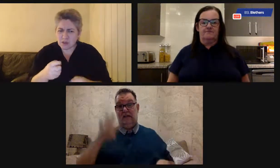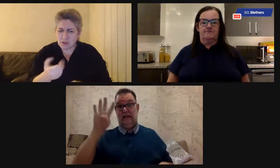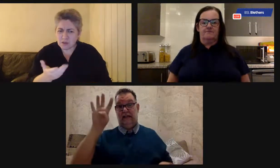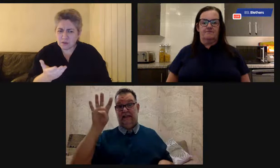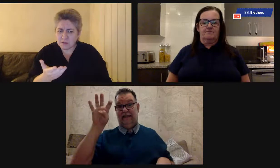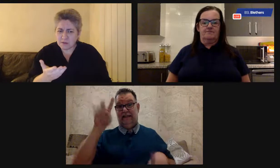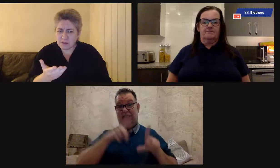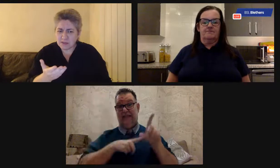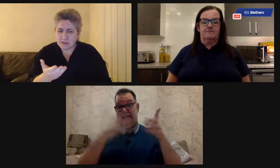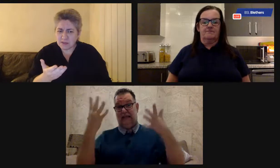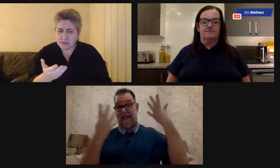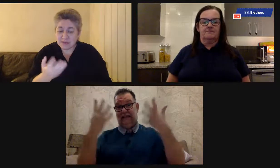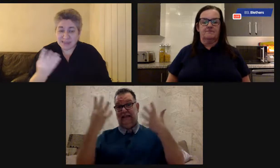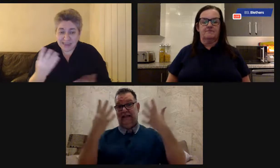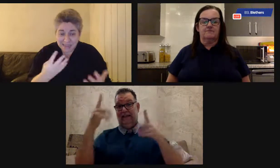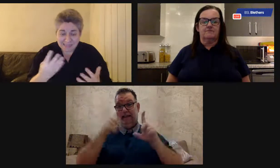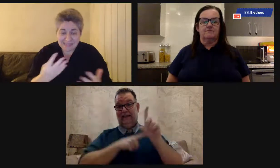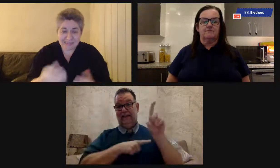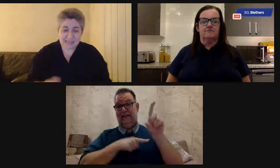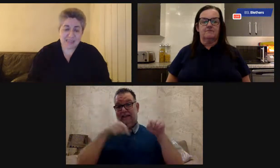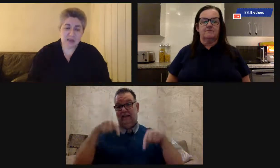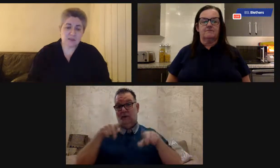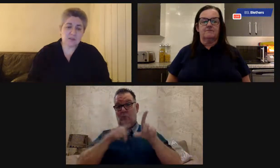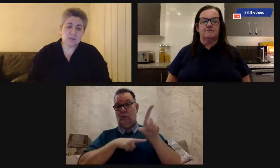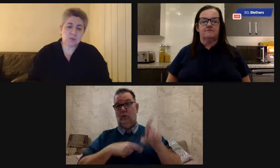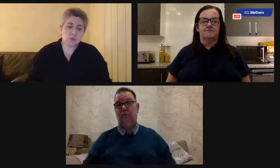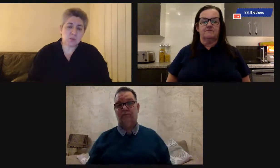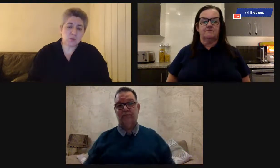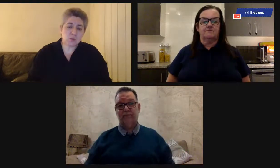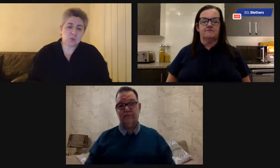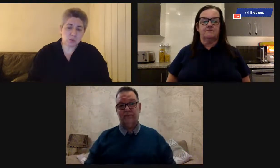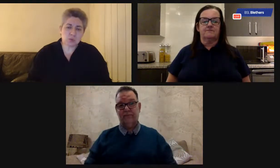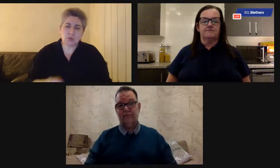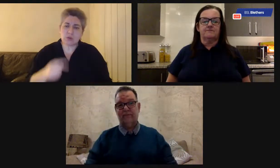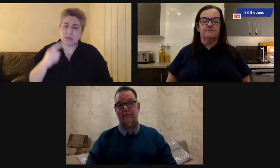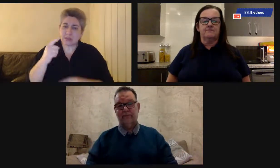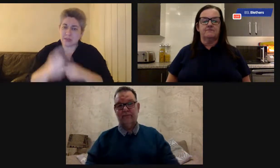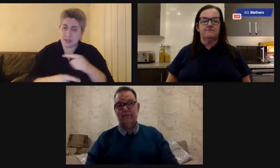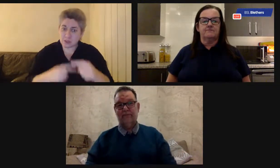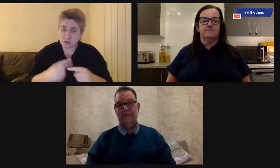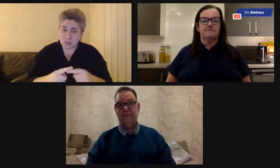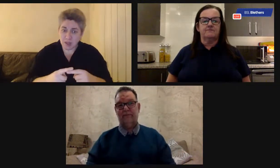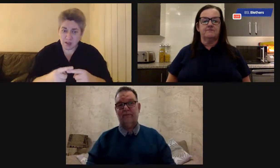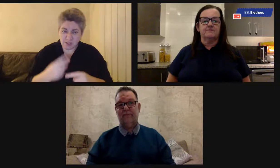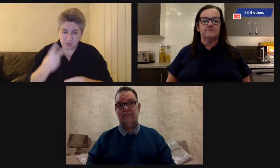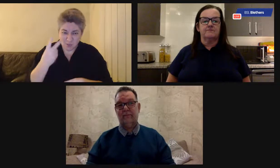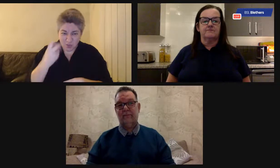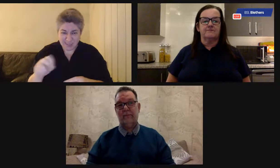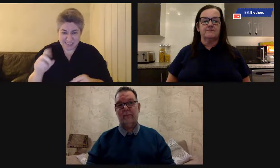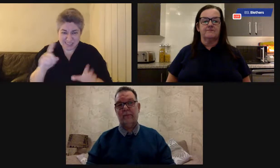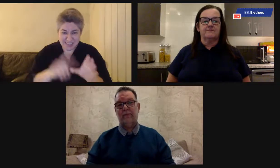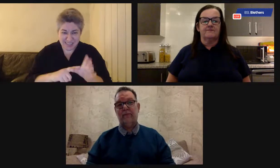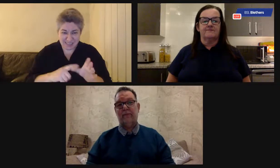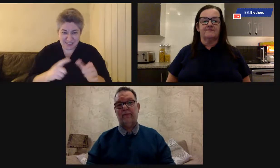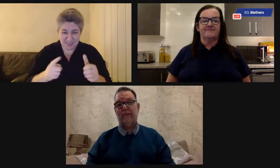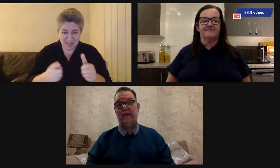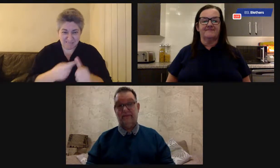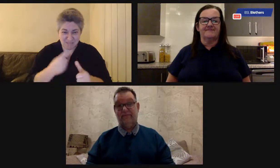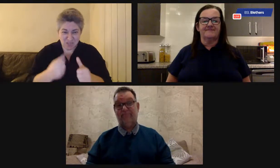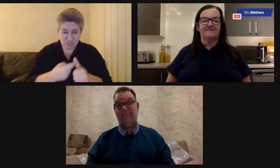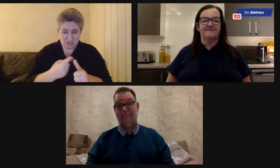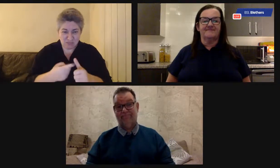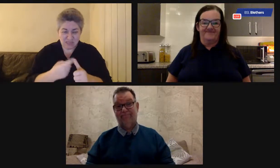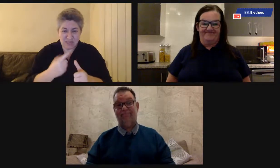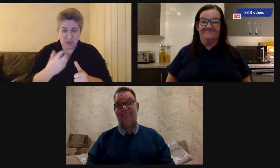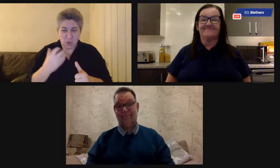at now? Oh, 19 years we are, Avril. We're at 19 years. Wow. And so, well, next year will